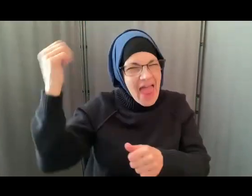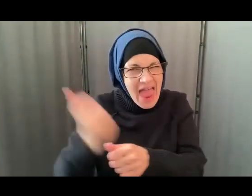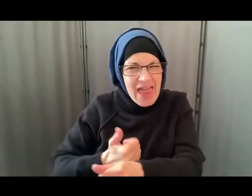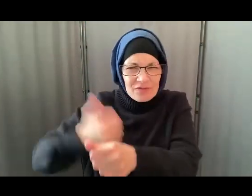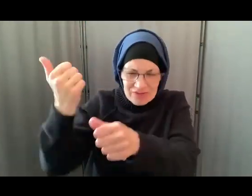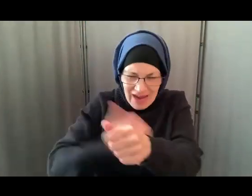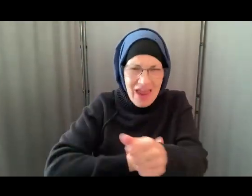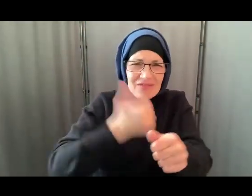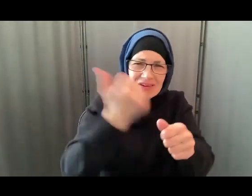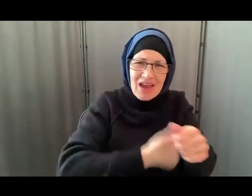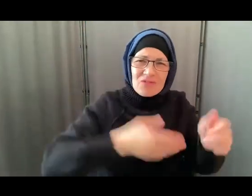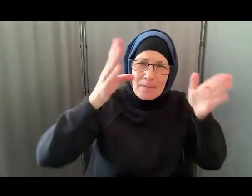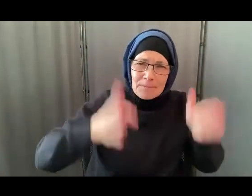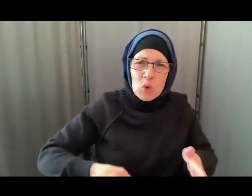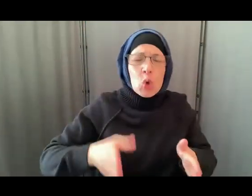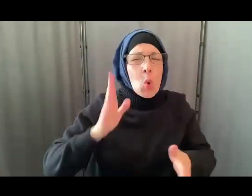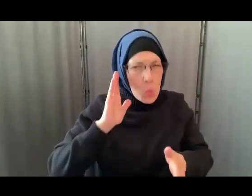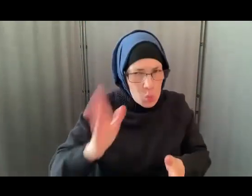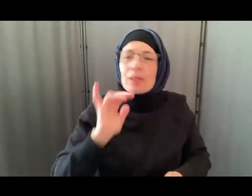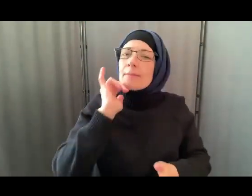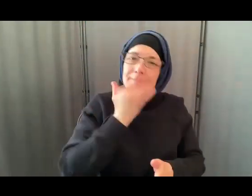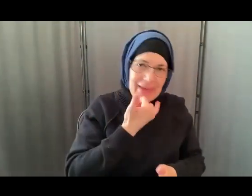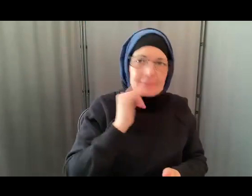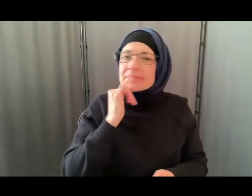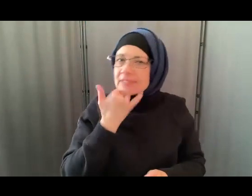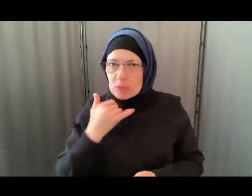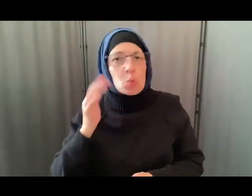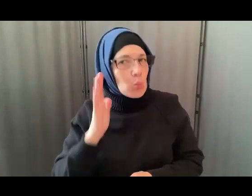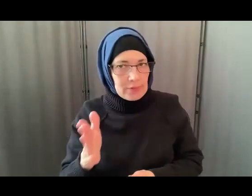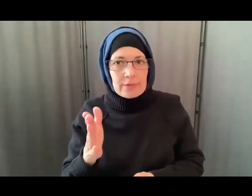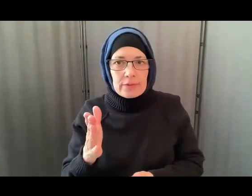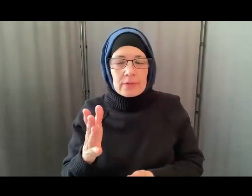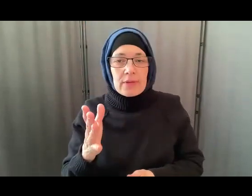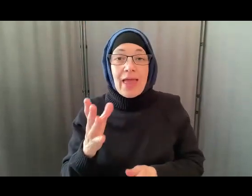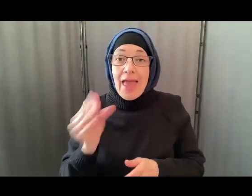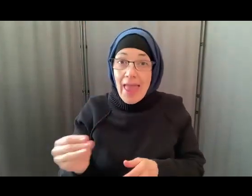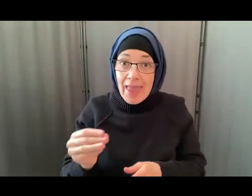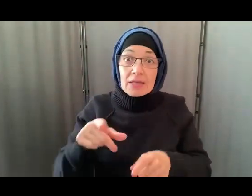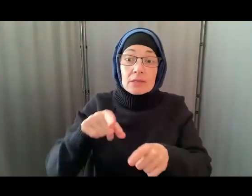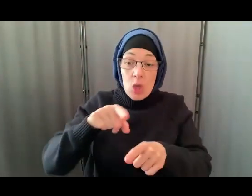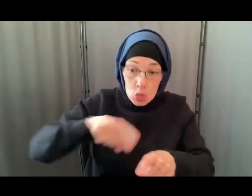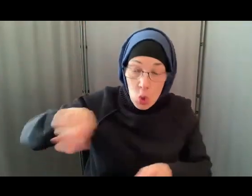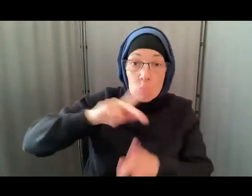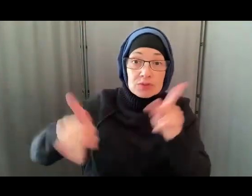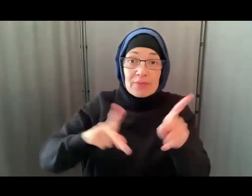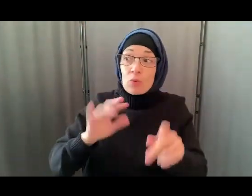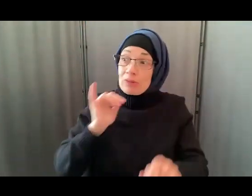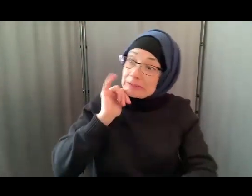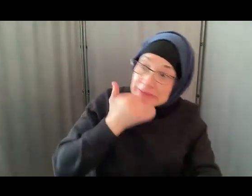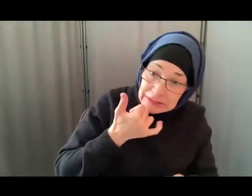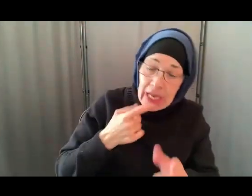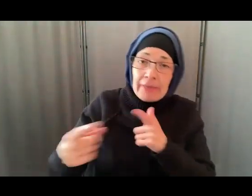And the best among those who make mistakes are the ones who repent on a regular basis."